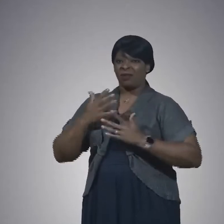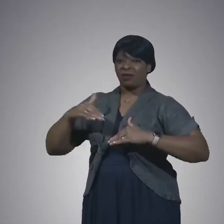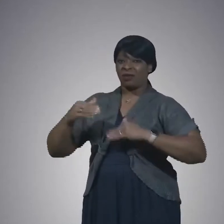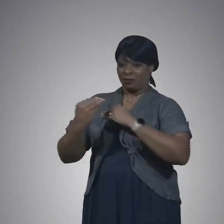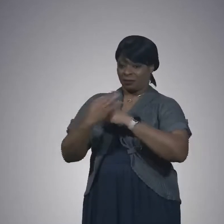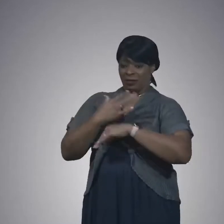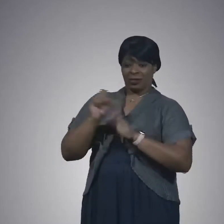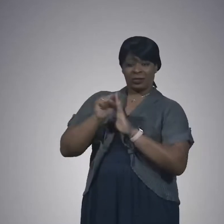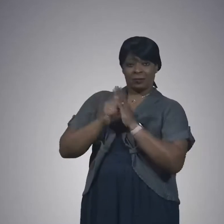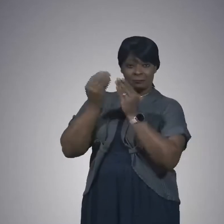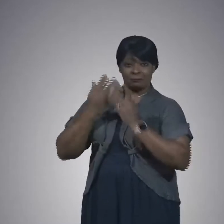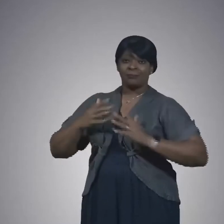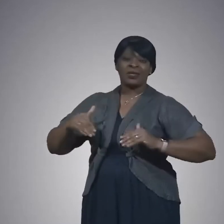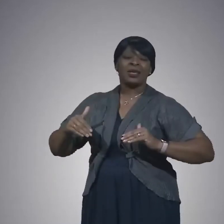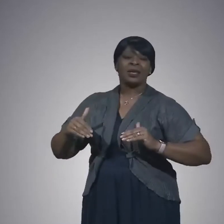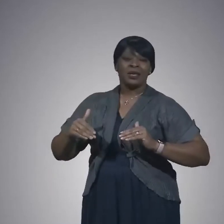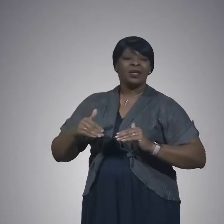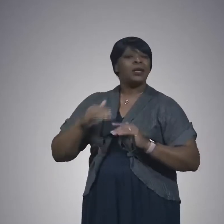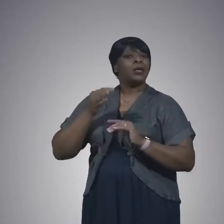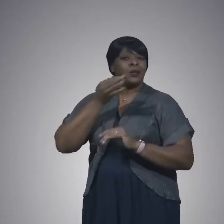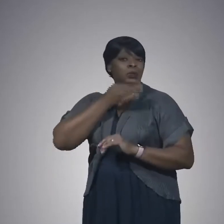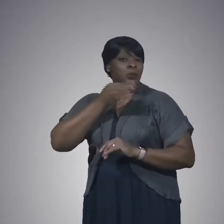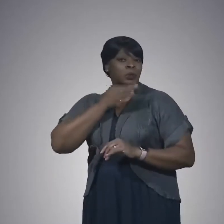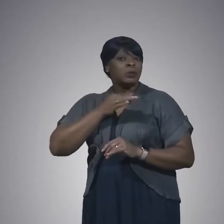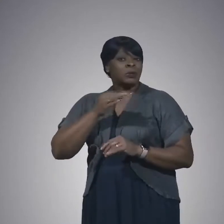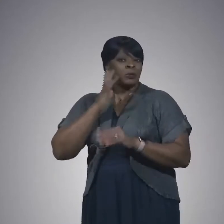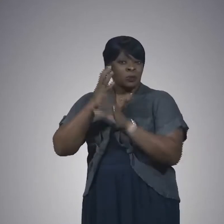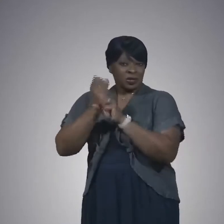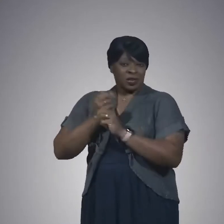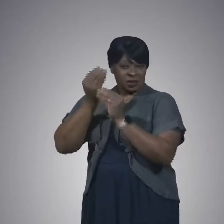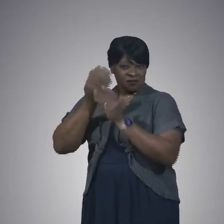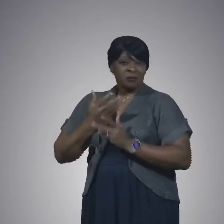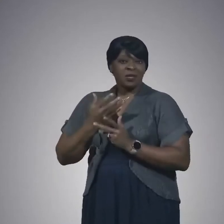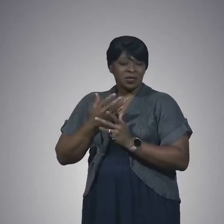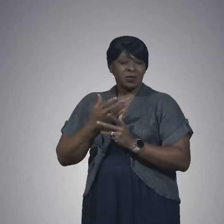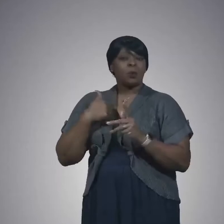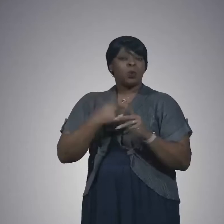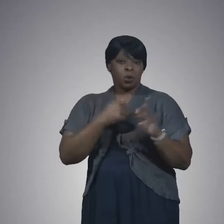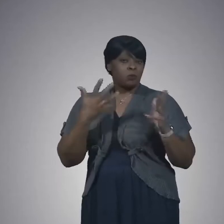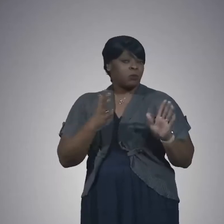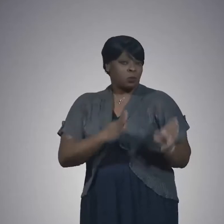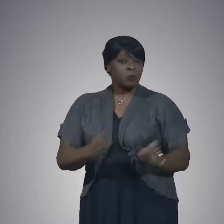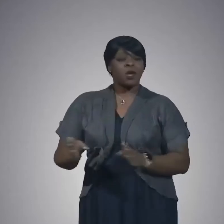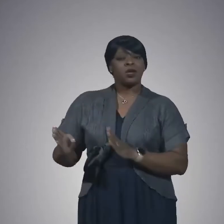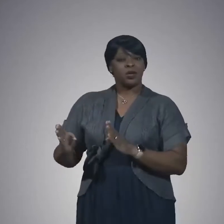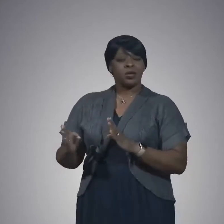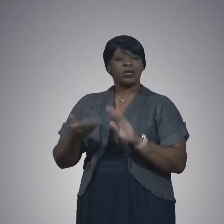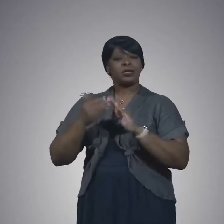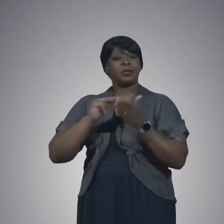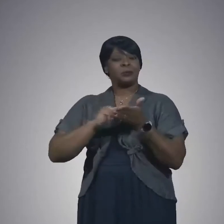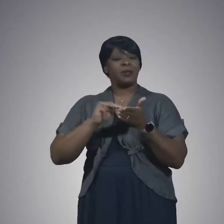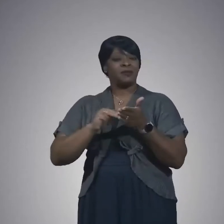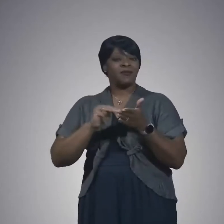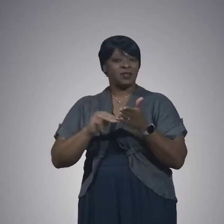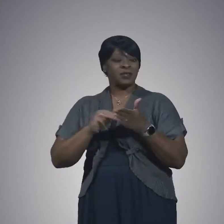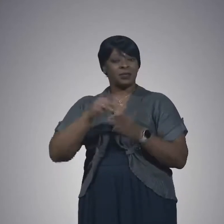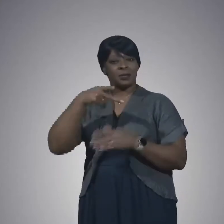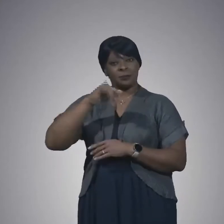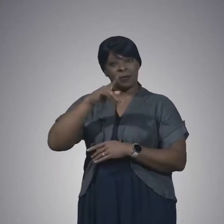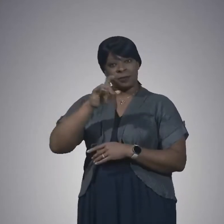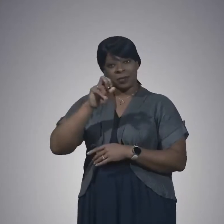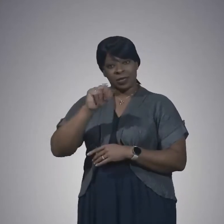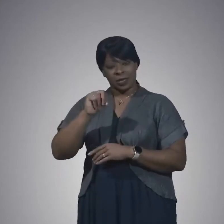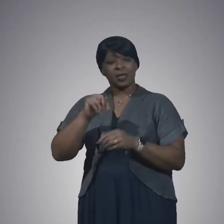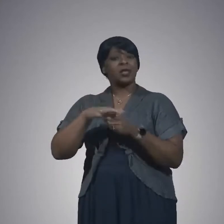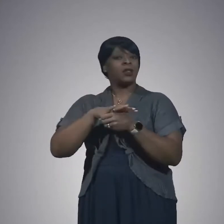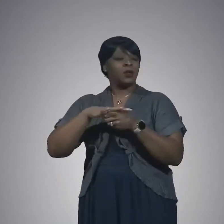We expect to get that in the coming days. As you know, we are prepared. The city of Memphis at the Pipkin location,